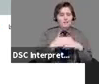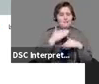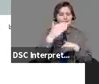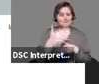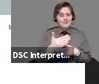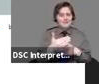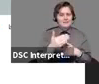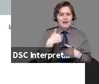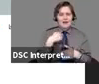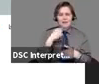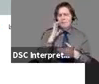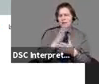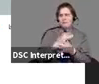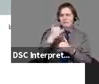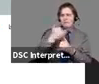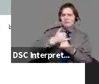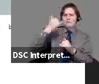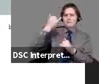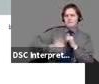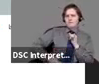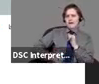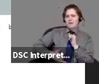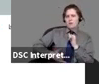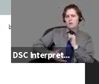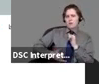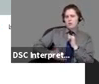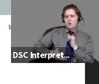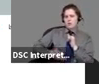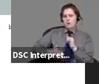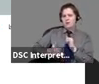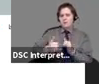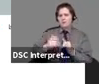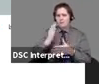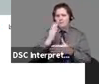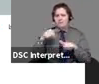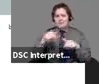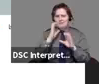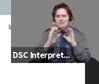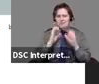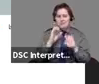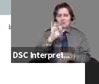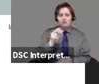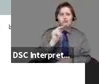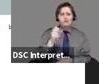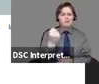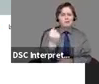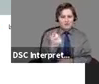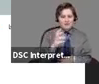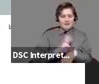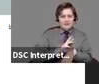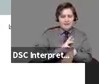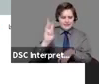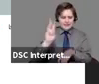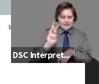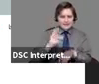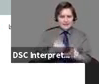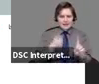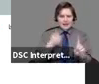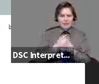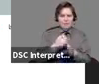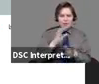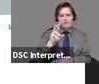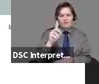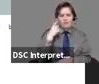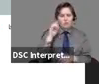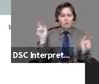next and I believe final installment of these conversations, and that's going to be June 11th at 6 p.m. The impact of COVID on